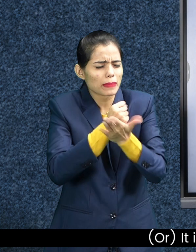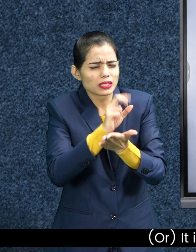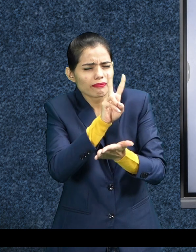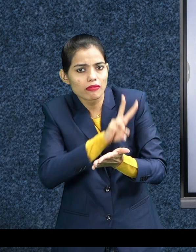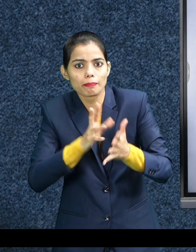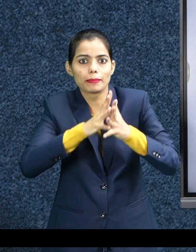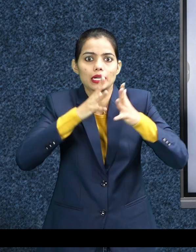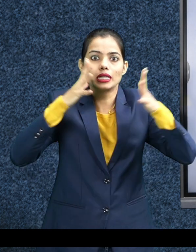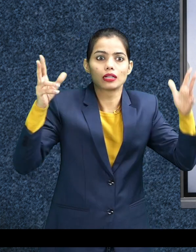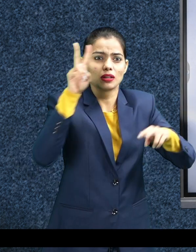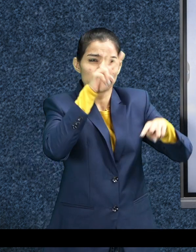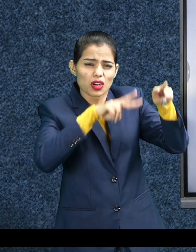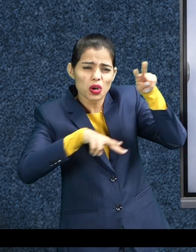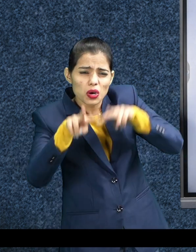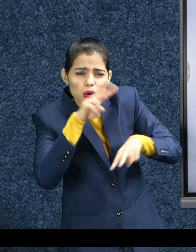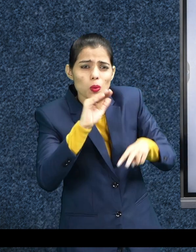observation when arranged in order.